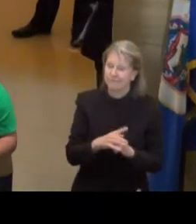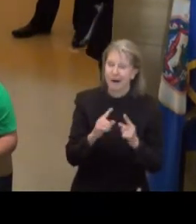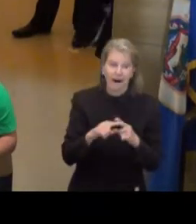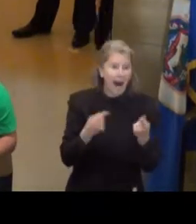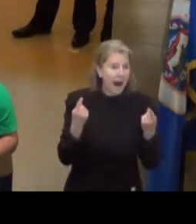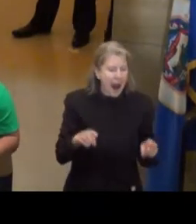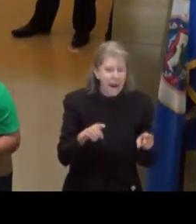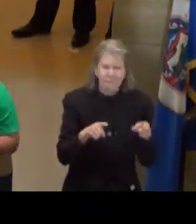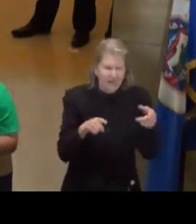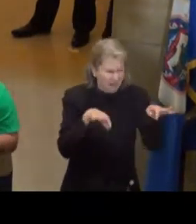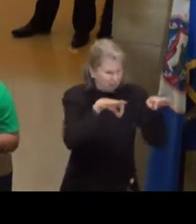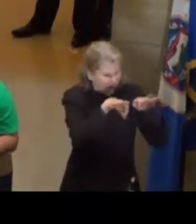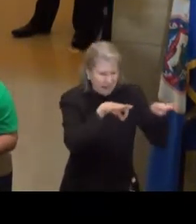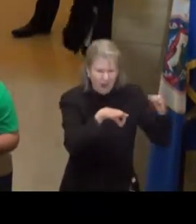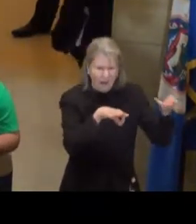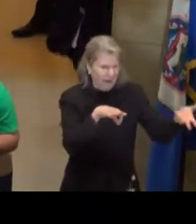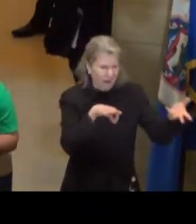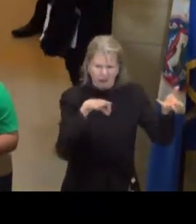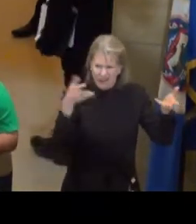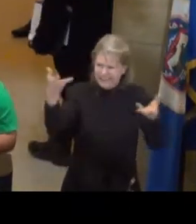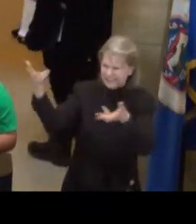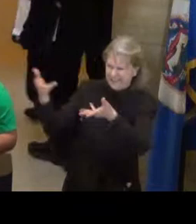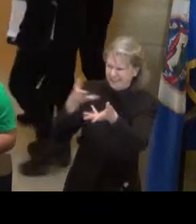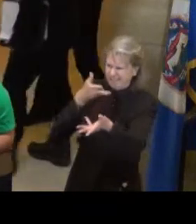of definition and